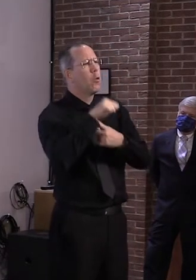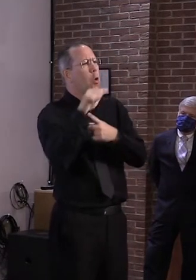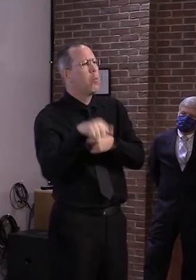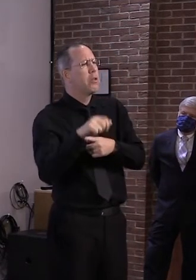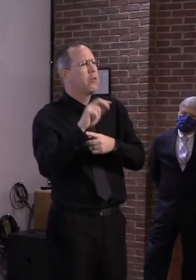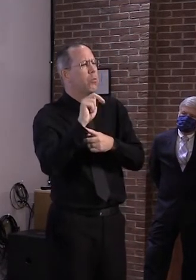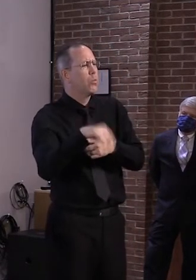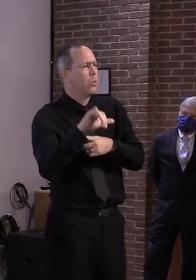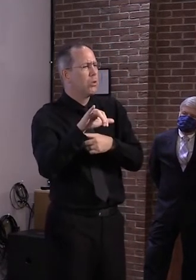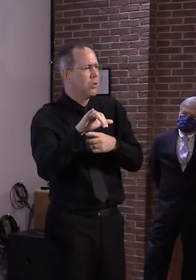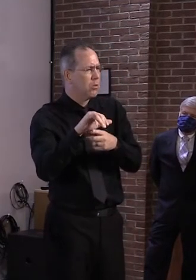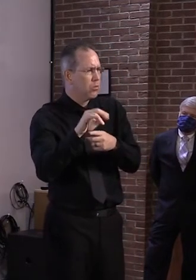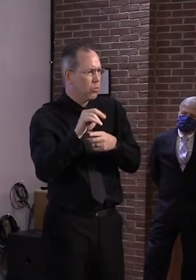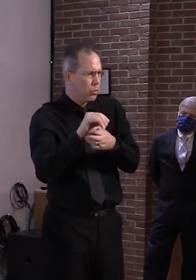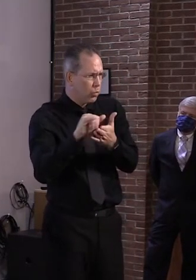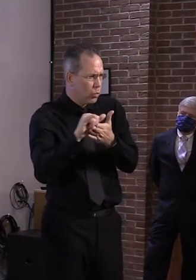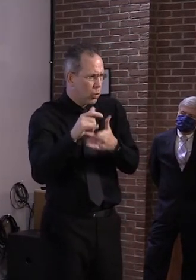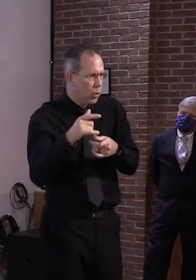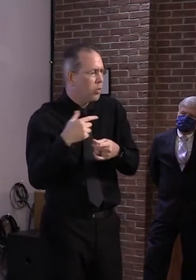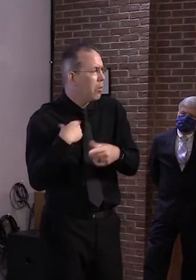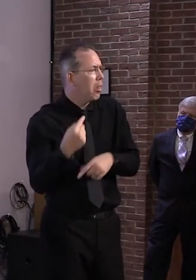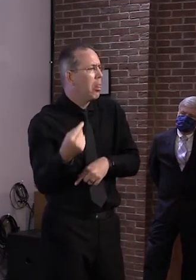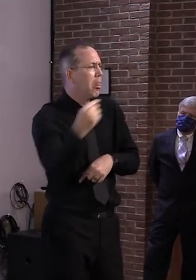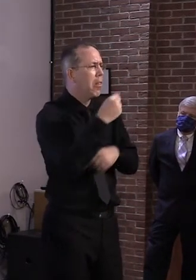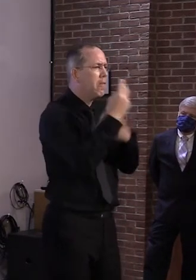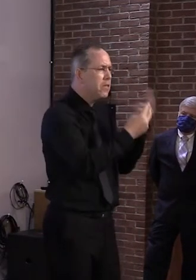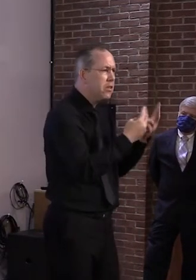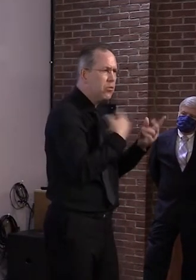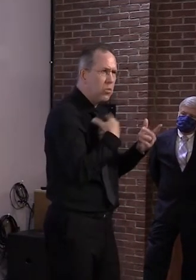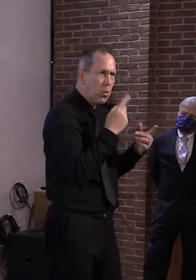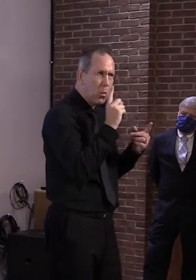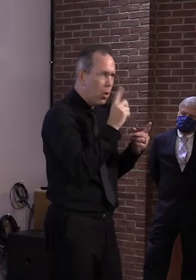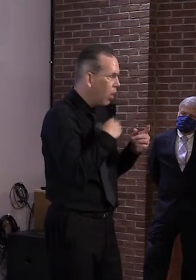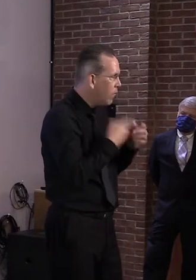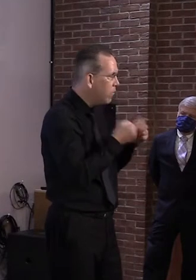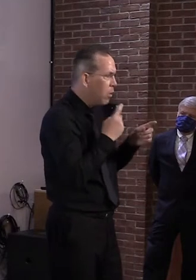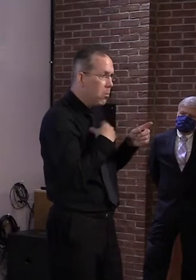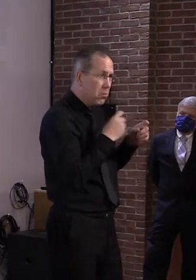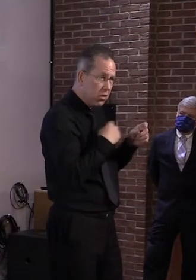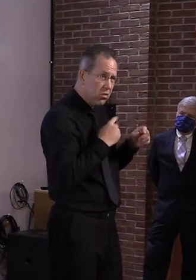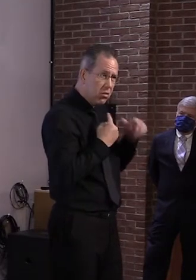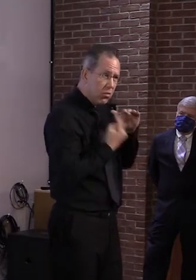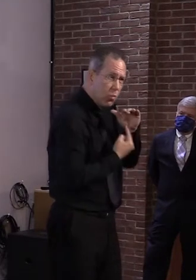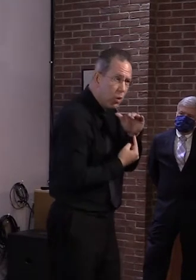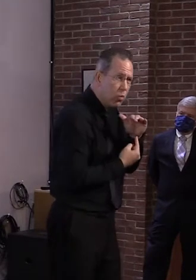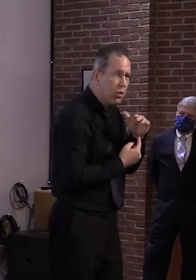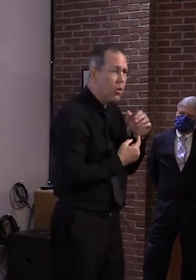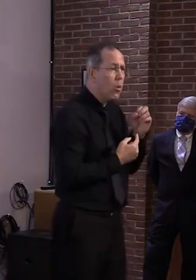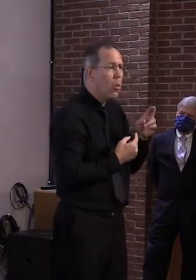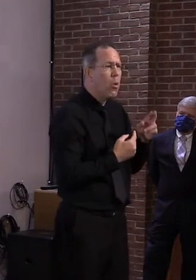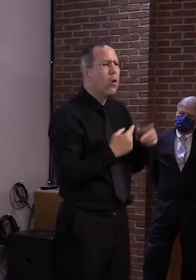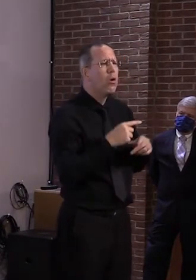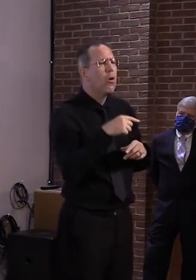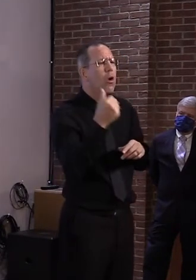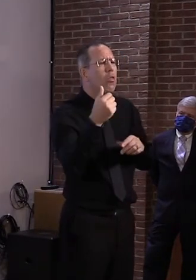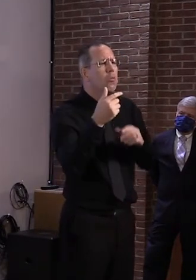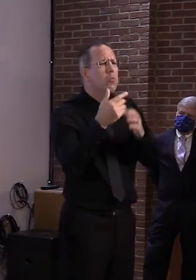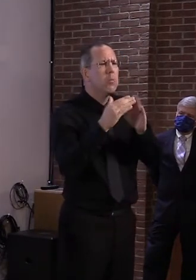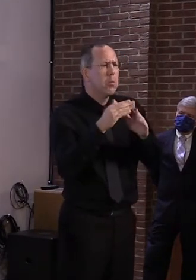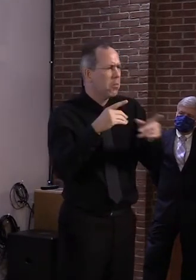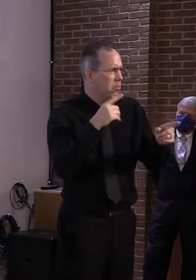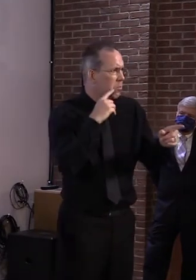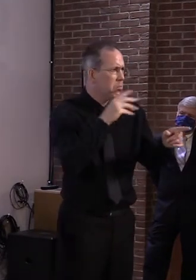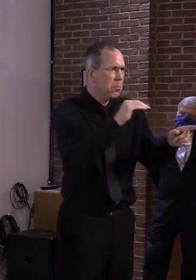county they're from or whether they've quarantined or not, whereas somebody from out of the state is held to those requirements? So the reason that we